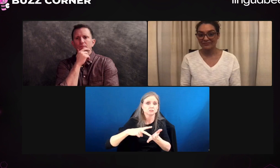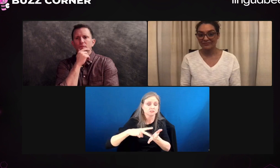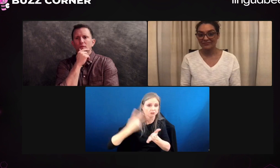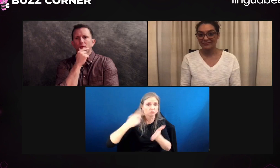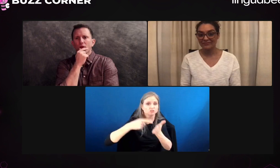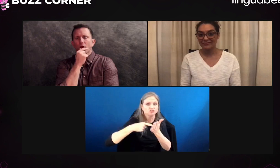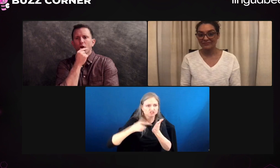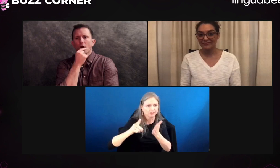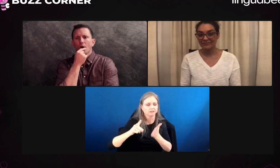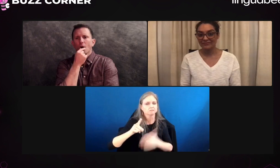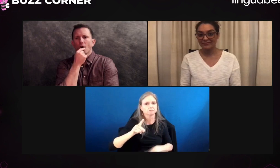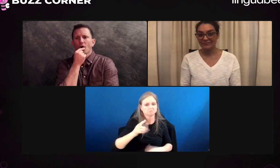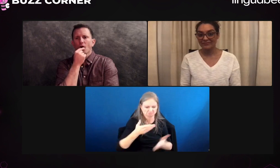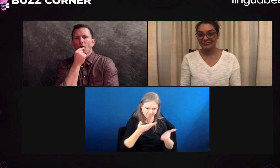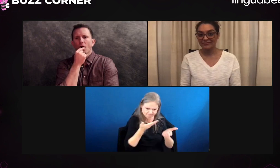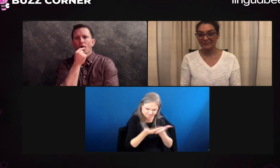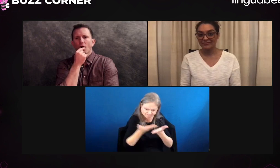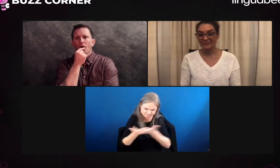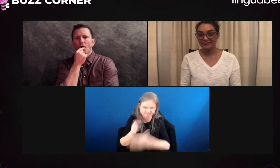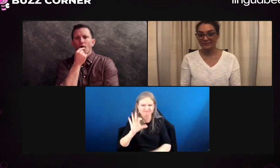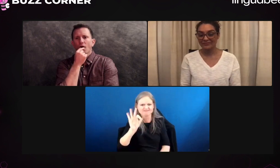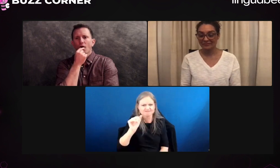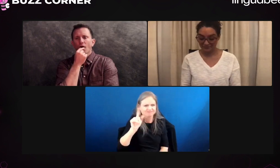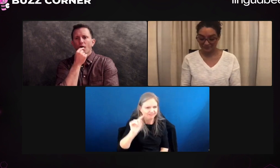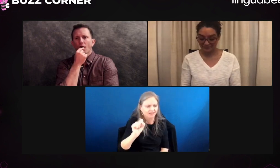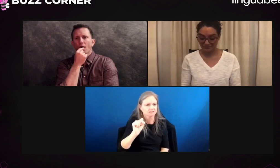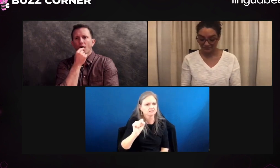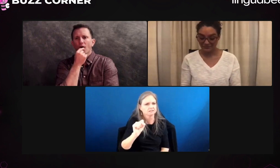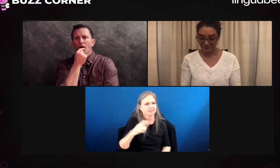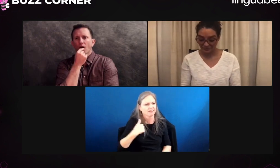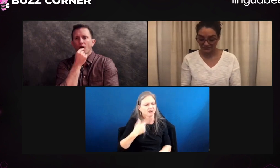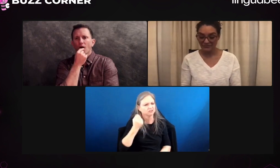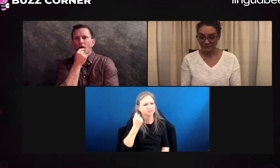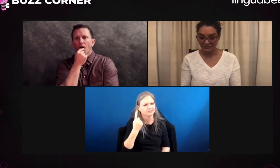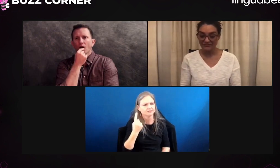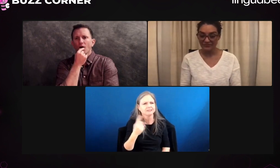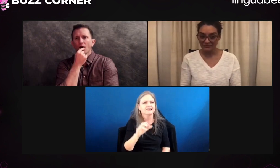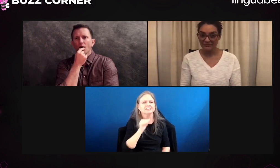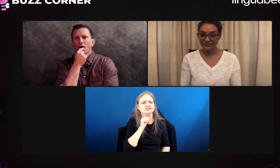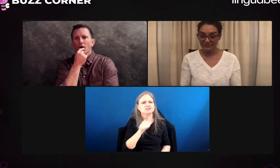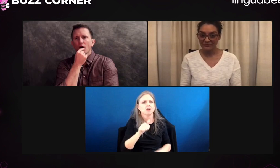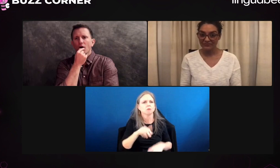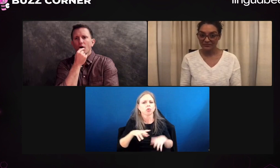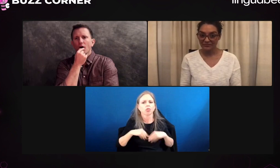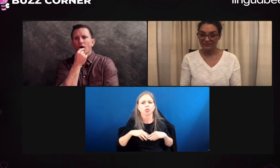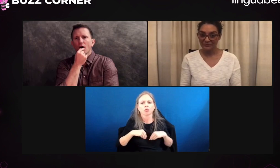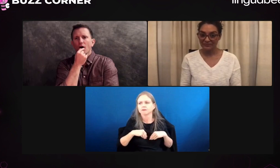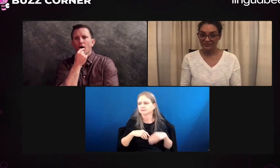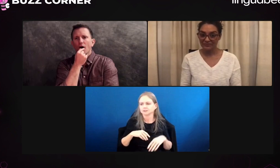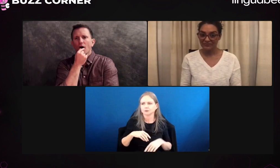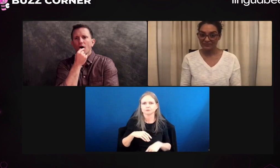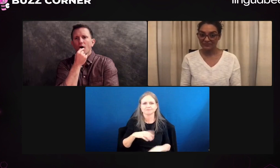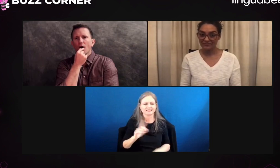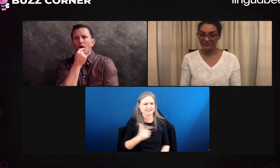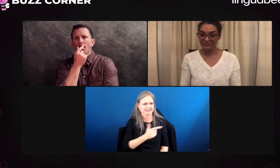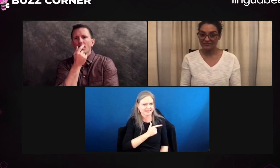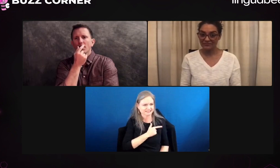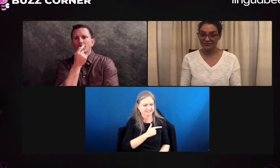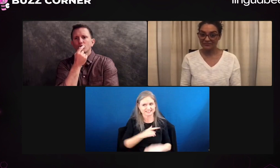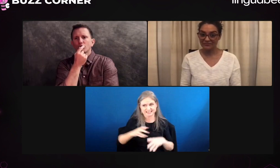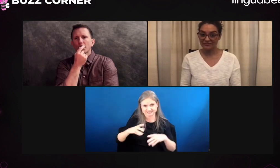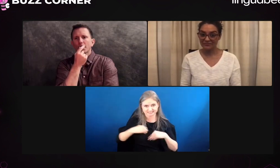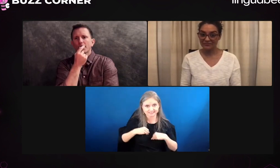not rely upon the interpreter. So I clarify with that medical professional that they are responsible for ensuring that I